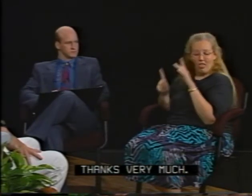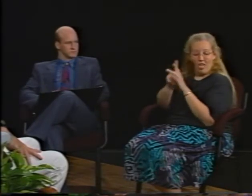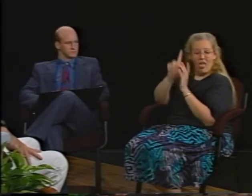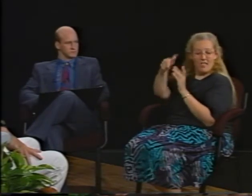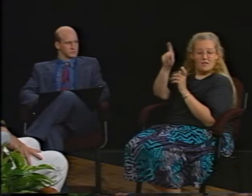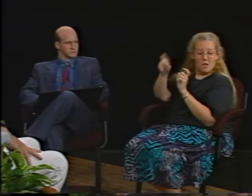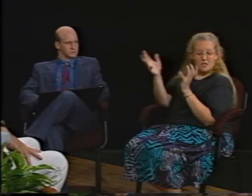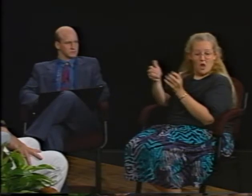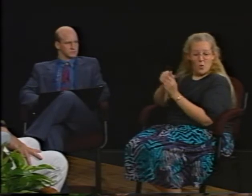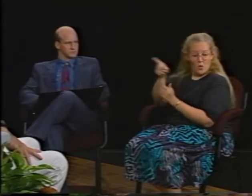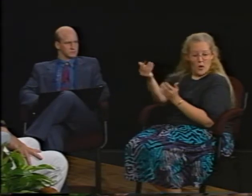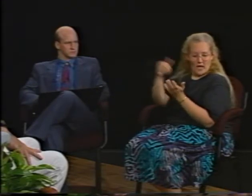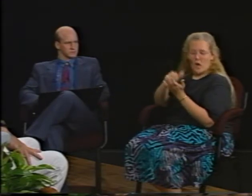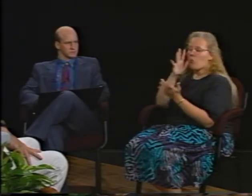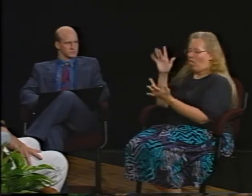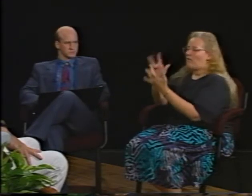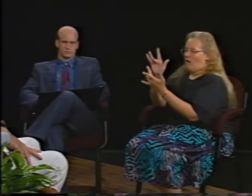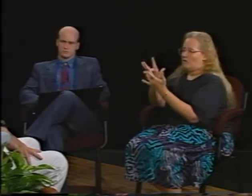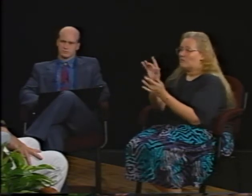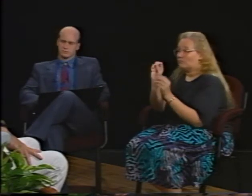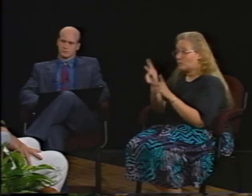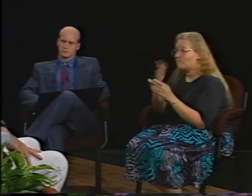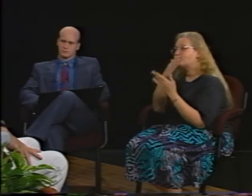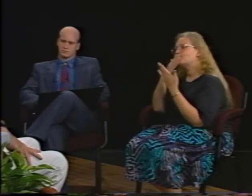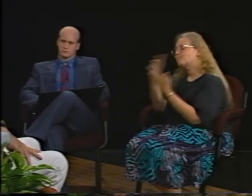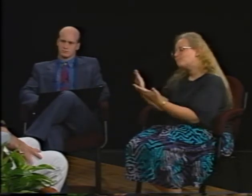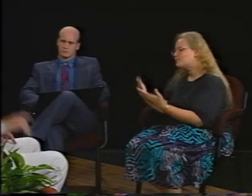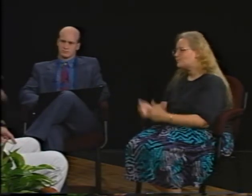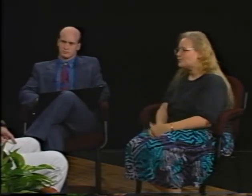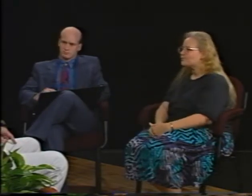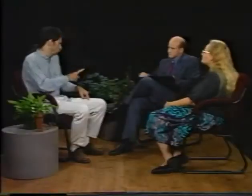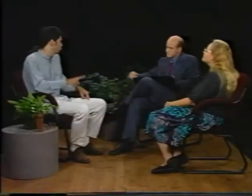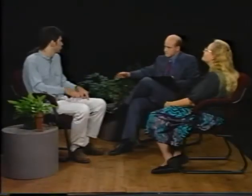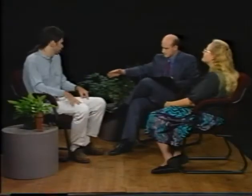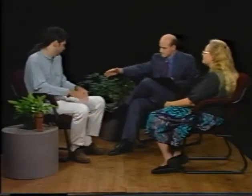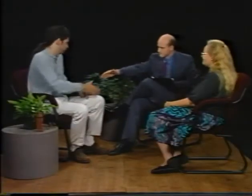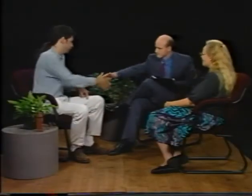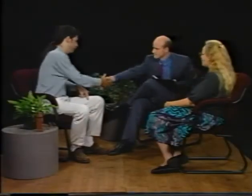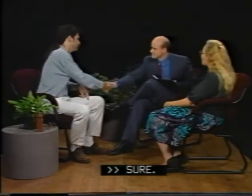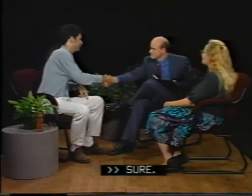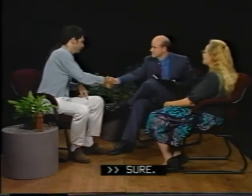Sure.